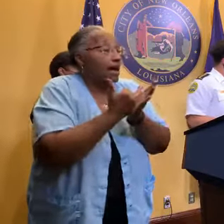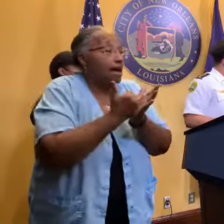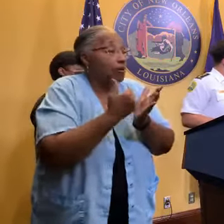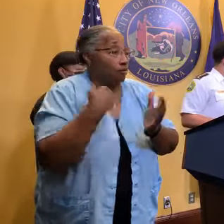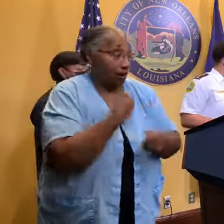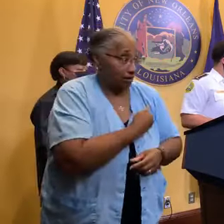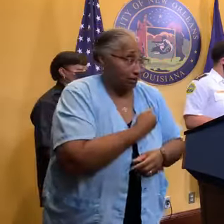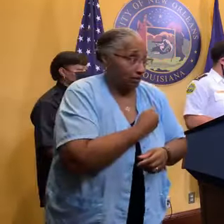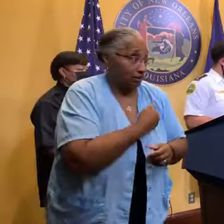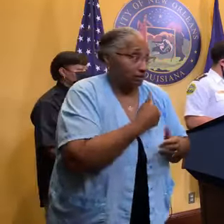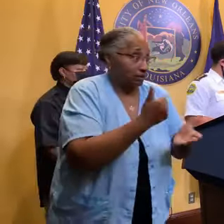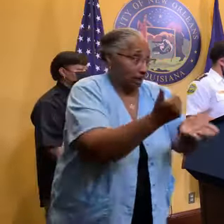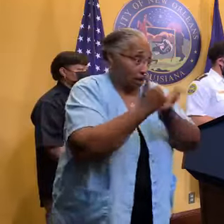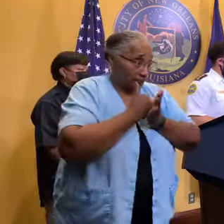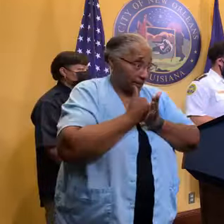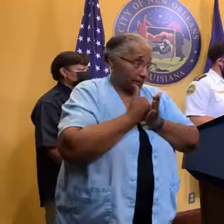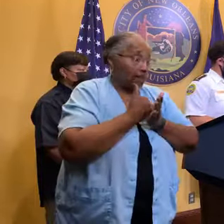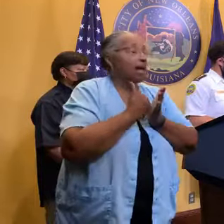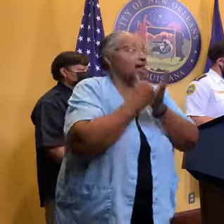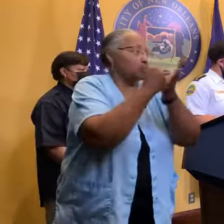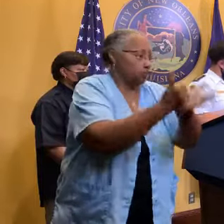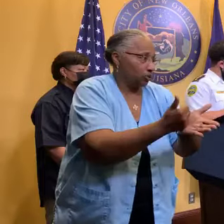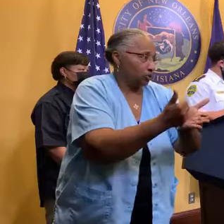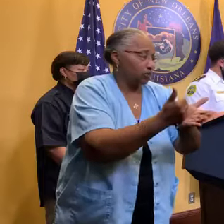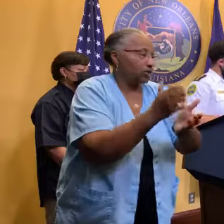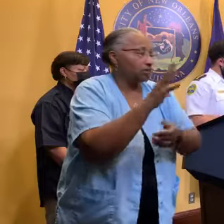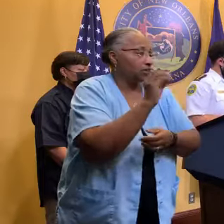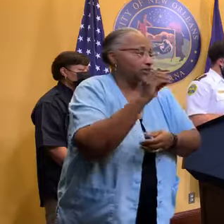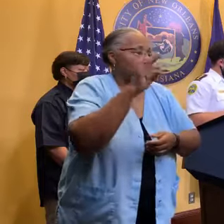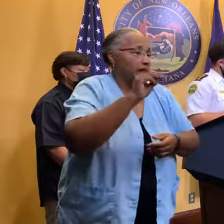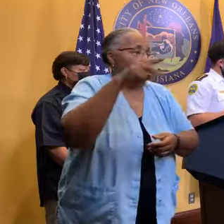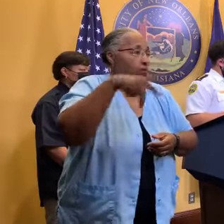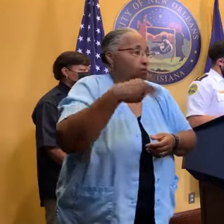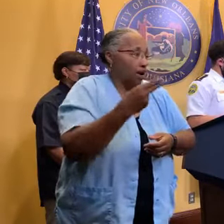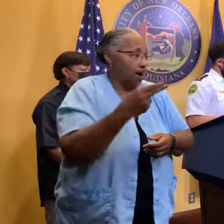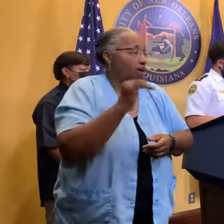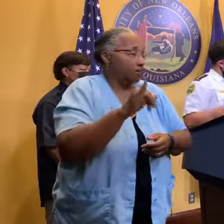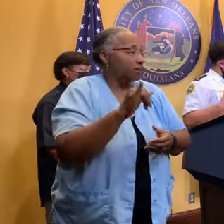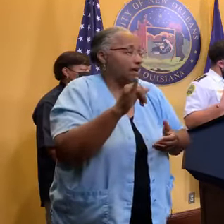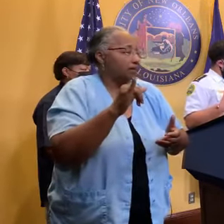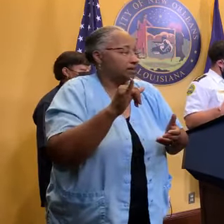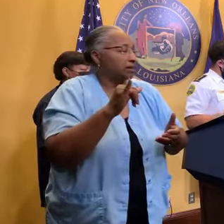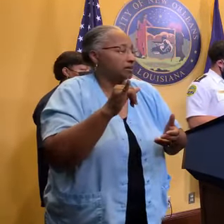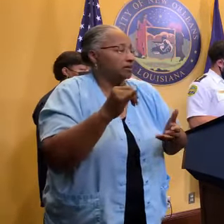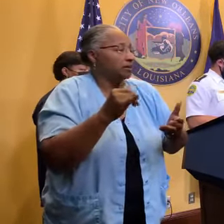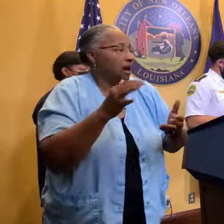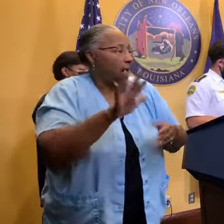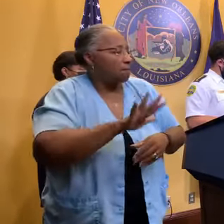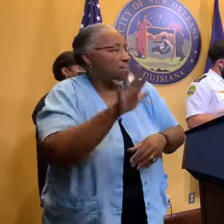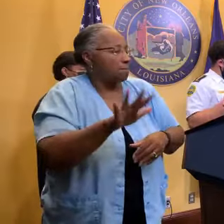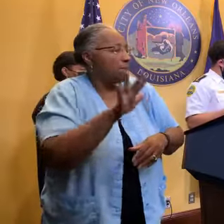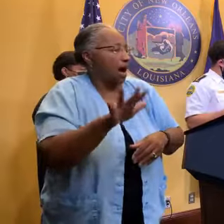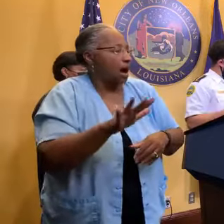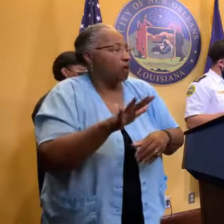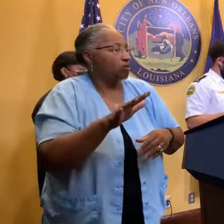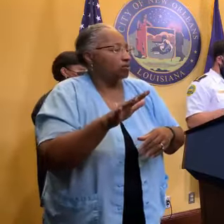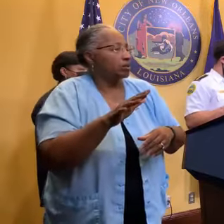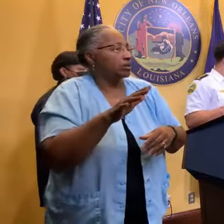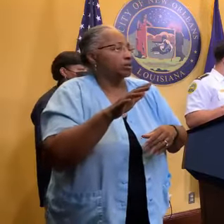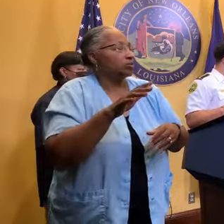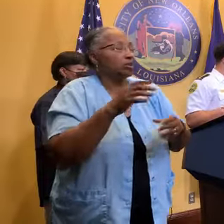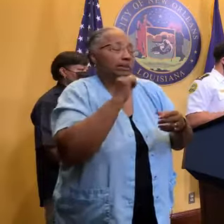and follow the heat of the warning. But 50 miles an hour is traditionally the threshold where it becomes unsafe for those large vehicles such as an ambulance or a fire truck.